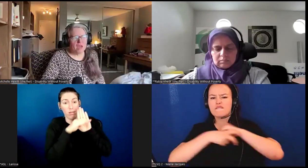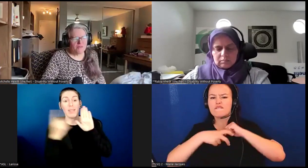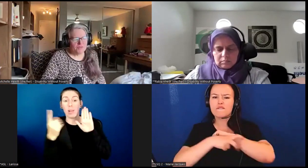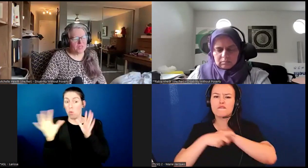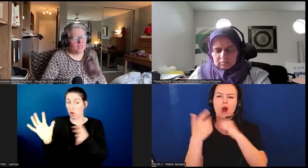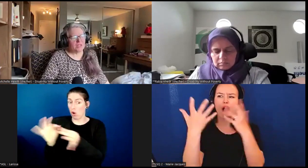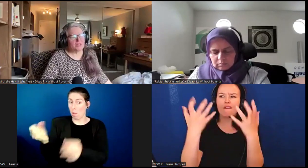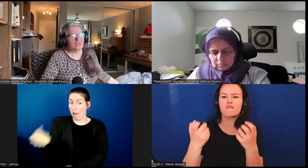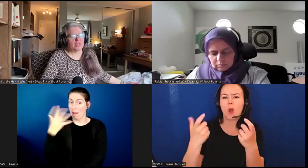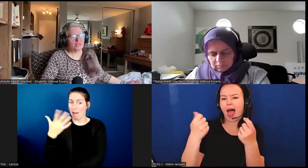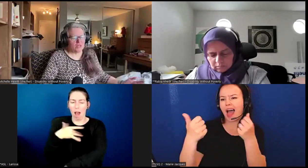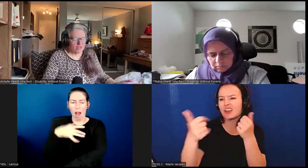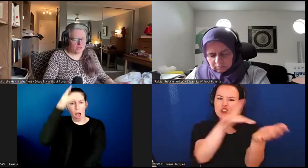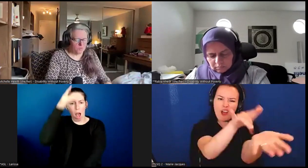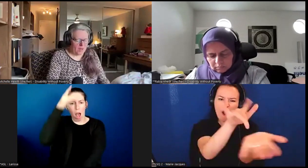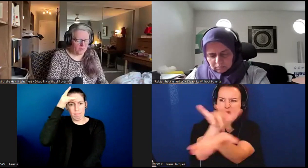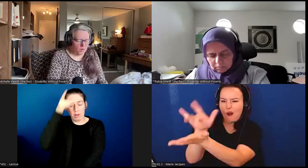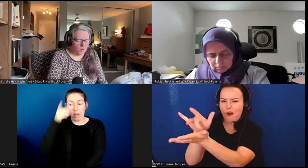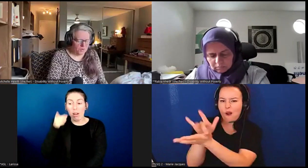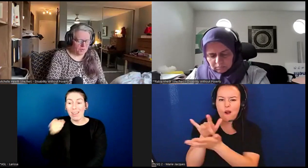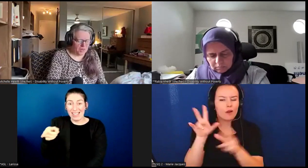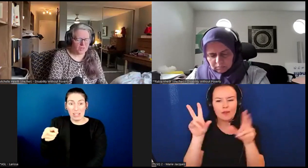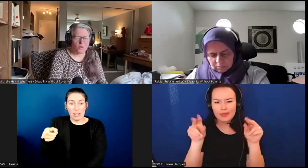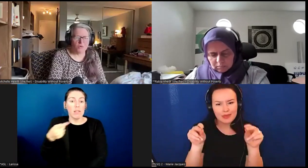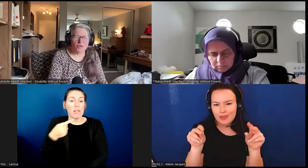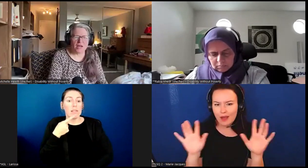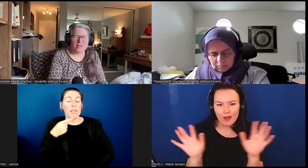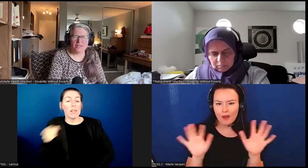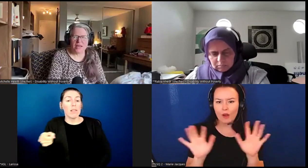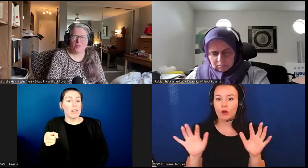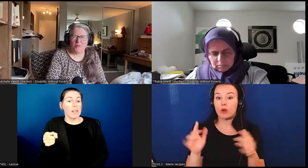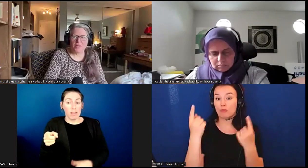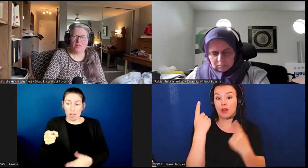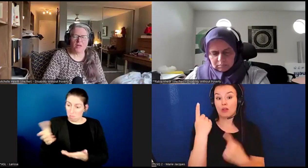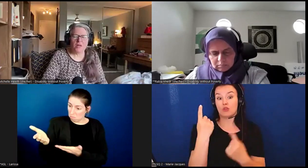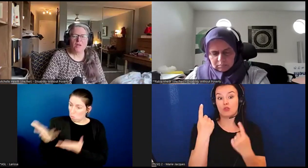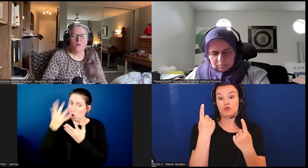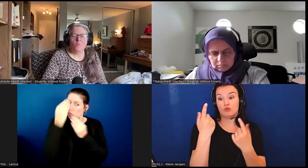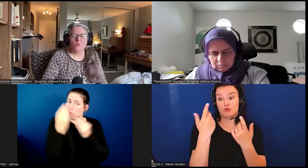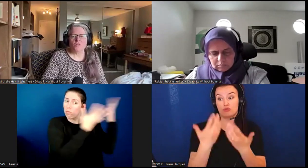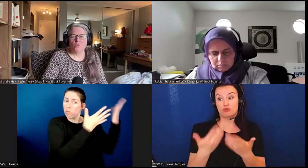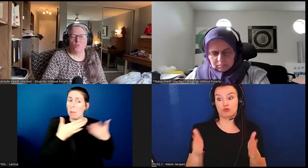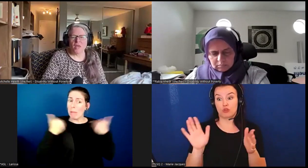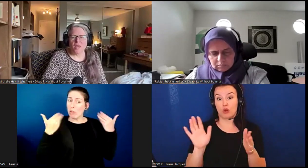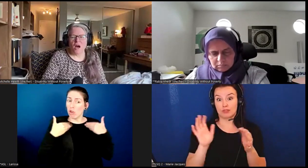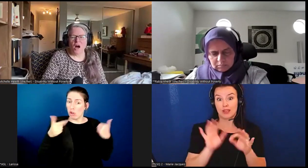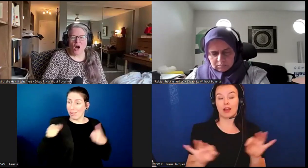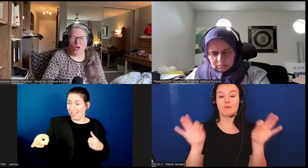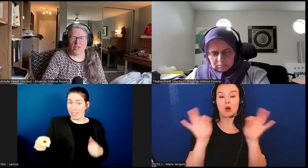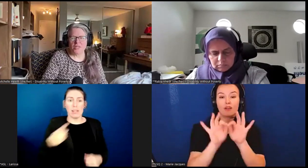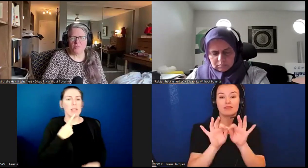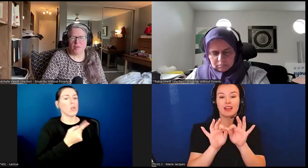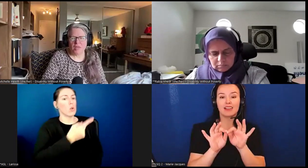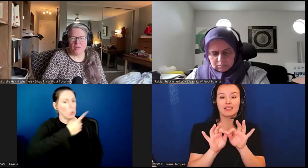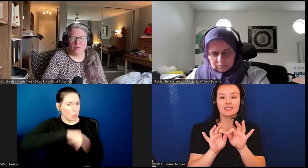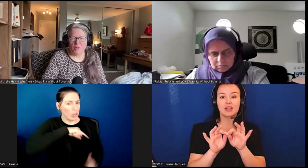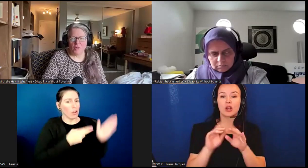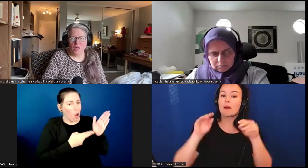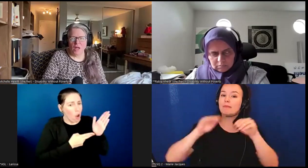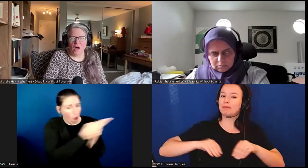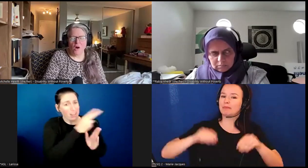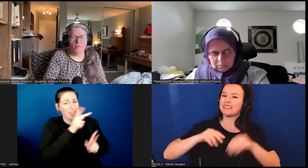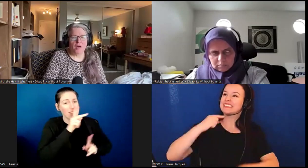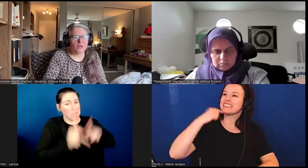me ever since is that when one of the things, what would you like to tell the minister, was that we are honest